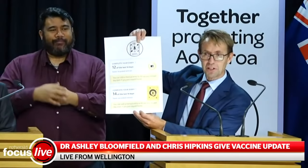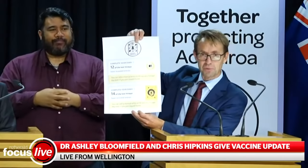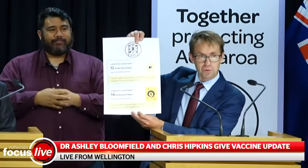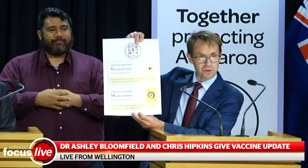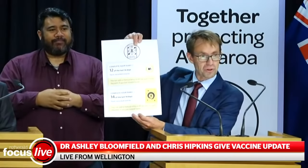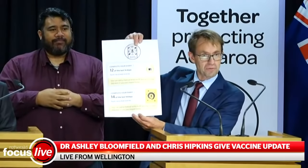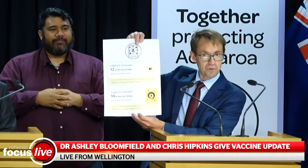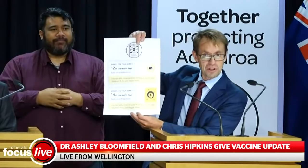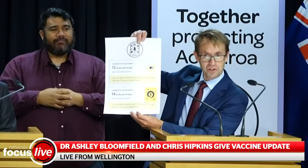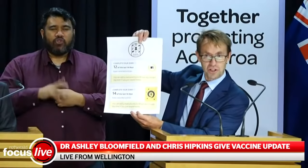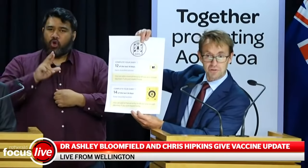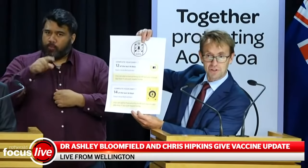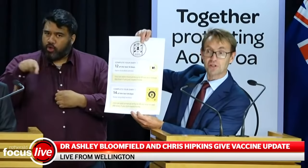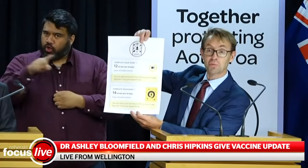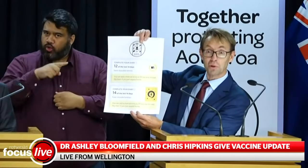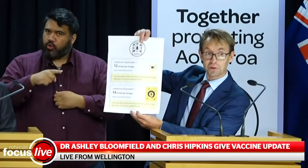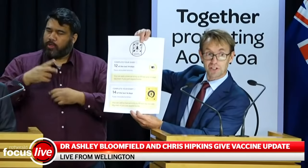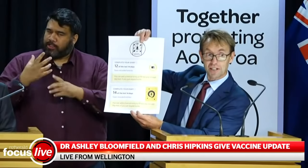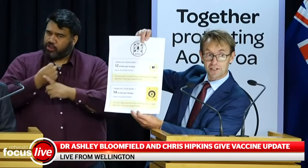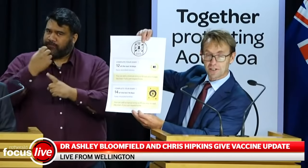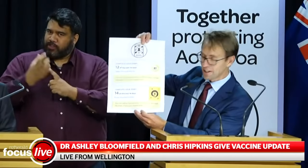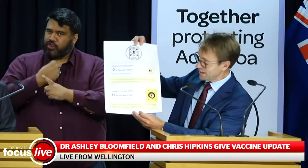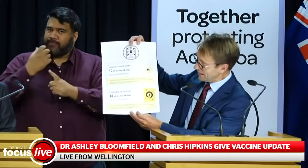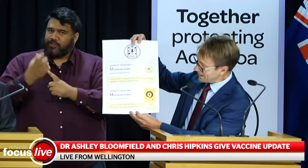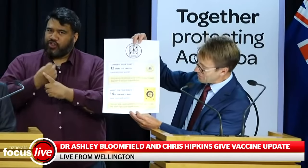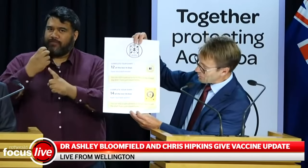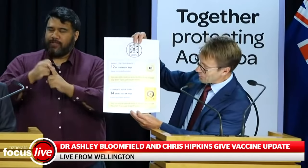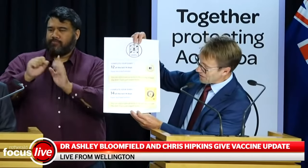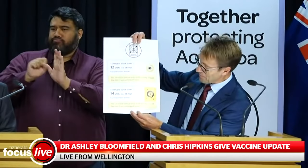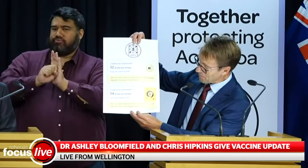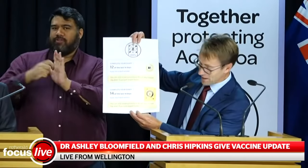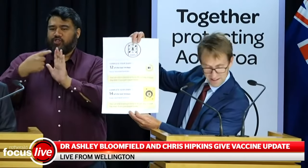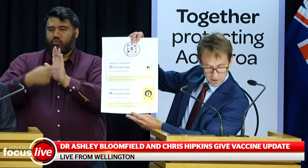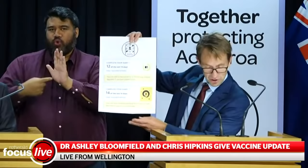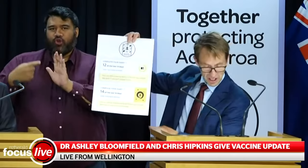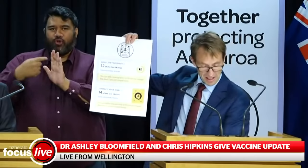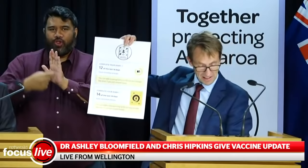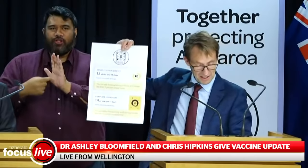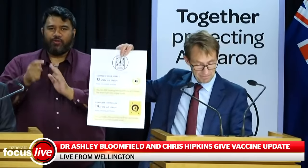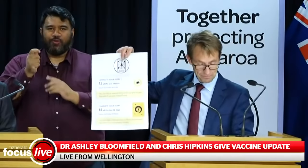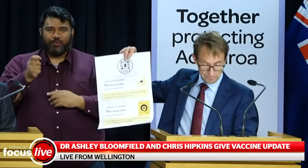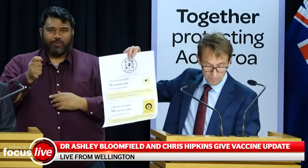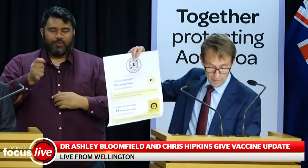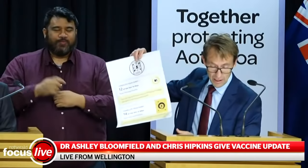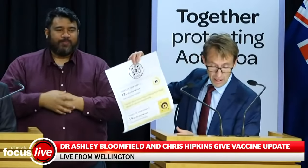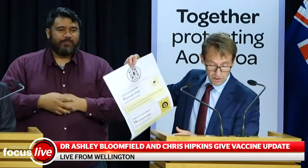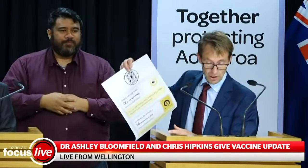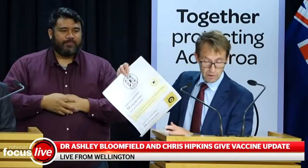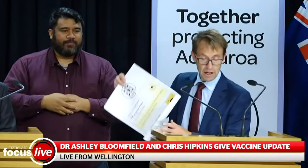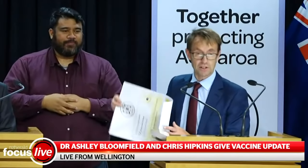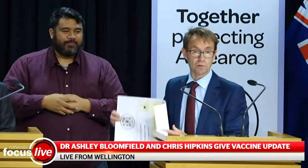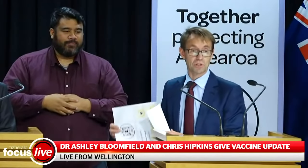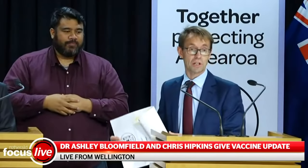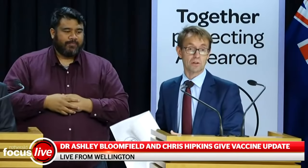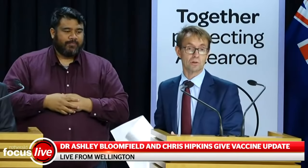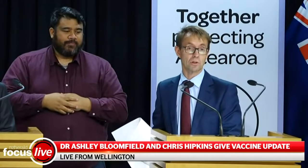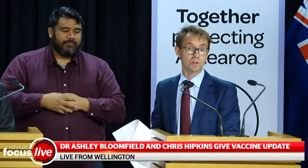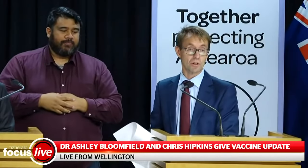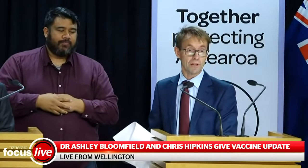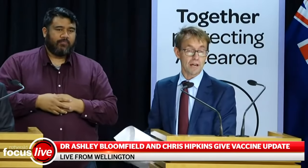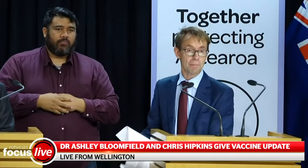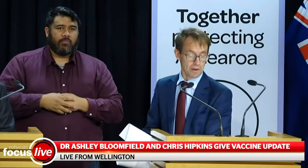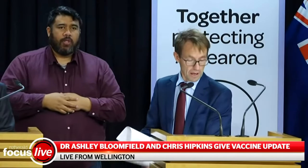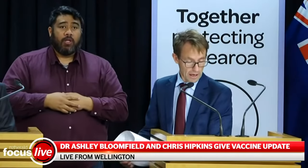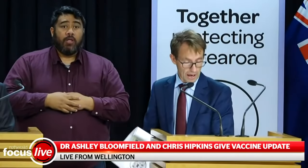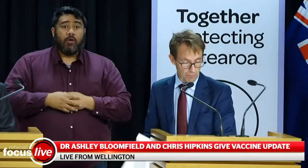you are working towards or have already achieved swirl status in your scanning in. So we are still seeing good